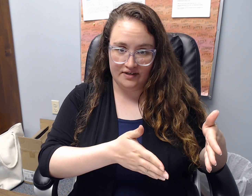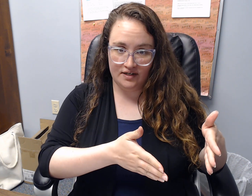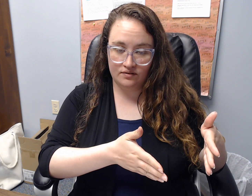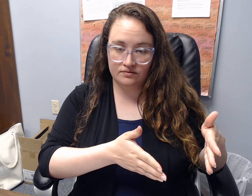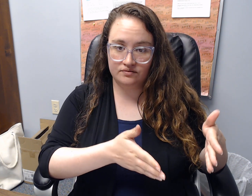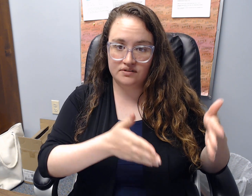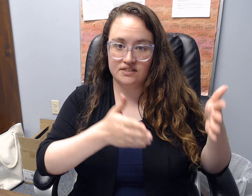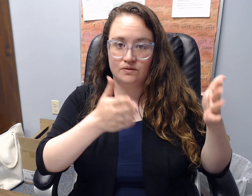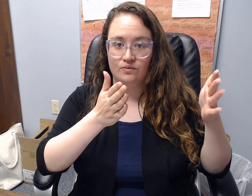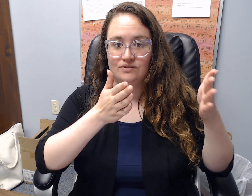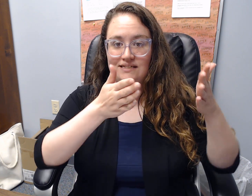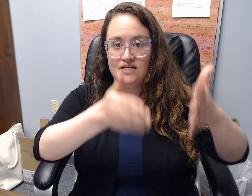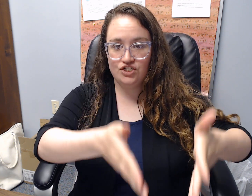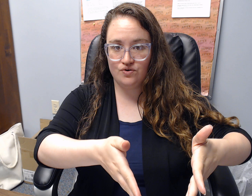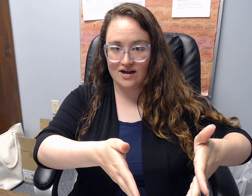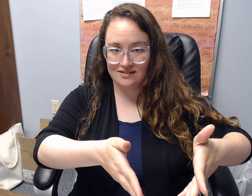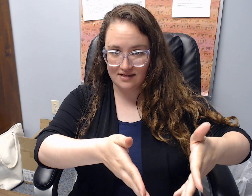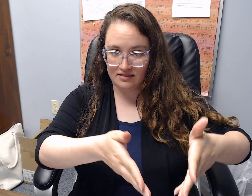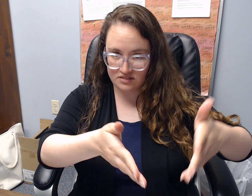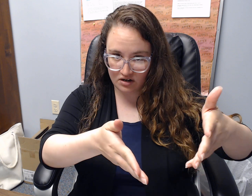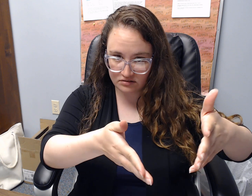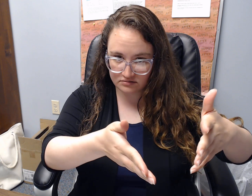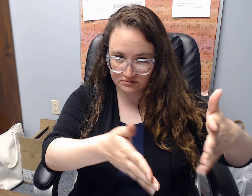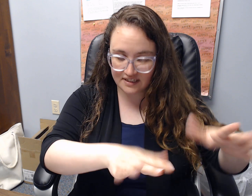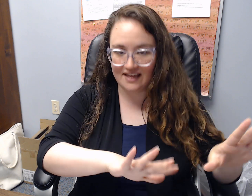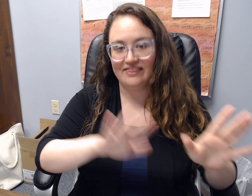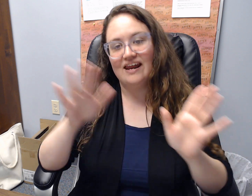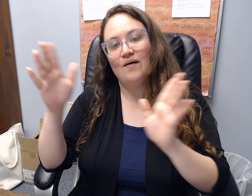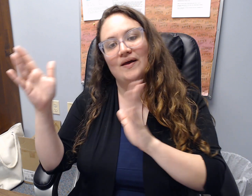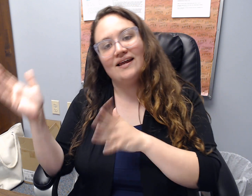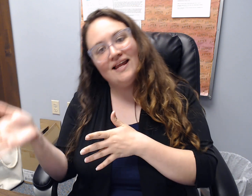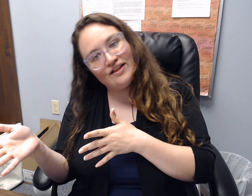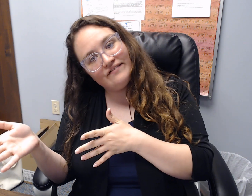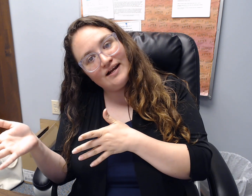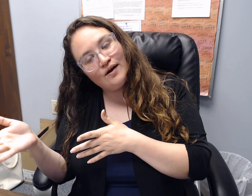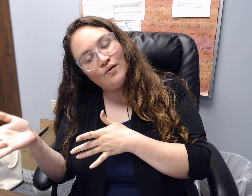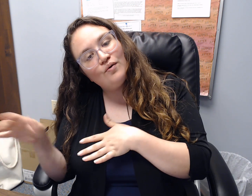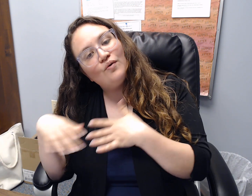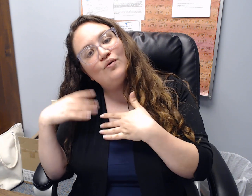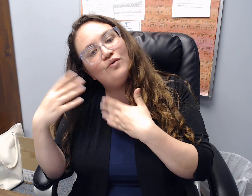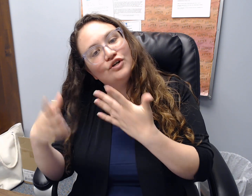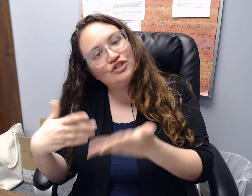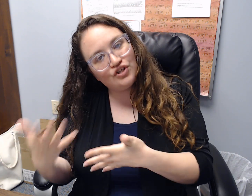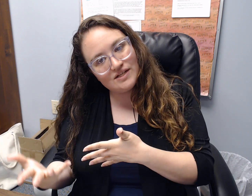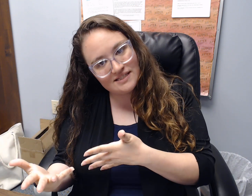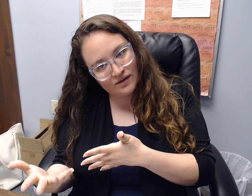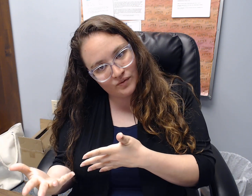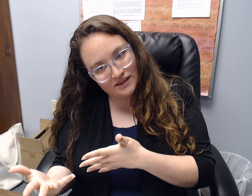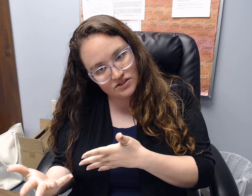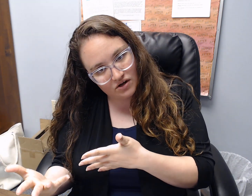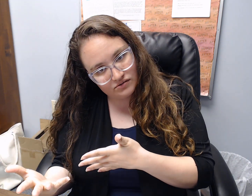video. This one will teach you how to sign the song. And then I'll make another video so you can sign with the song.